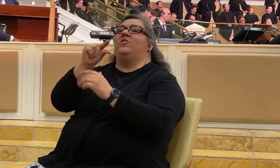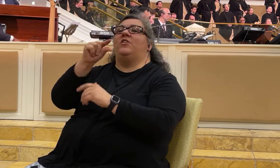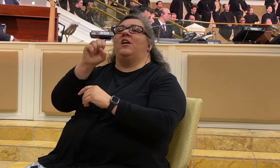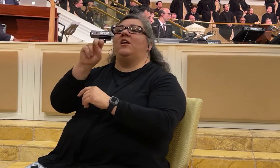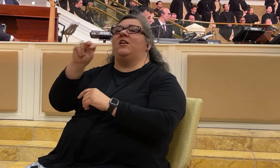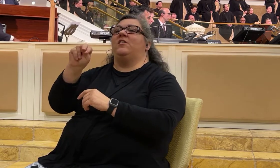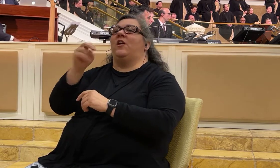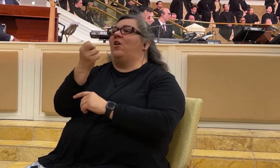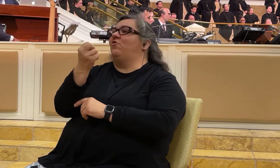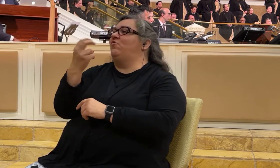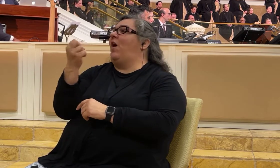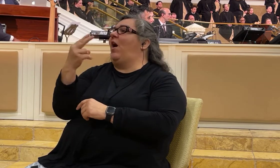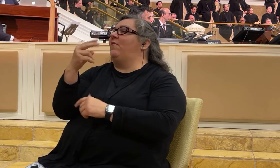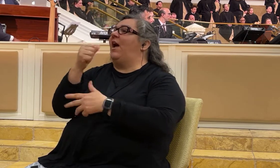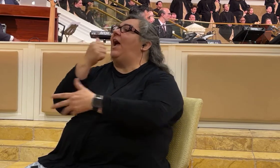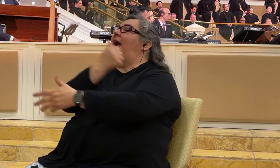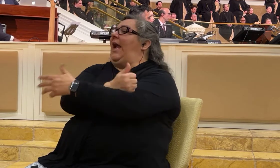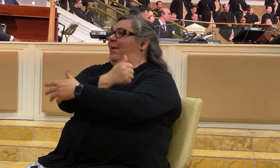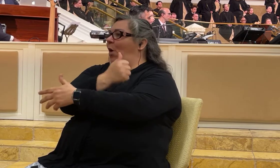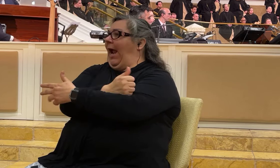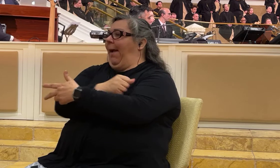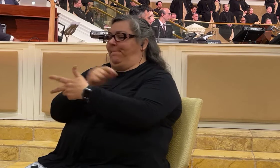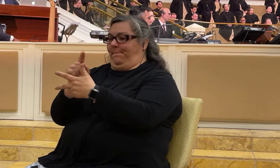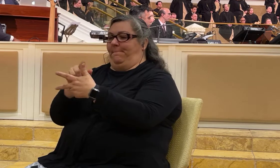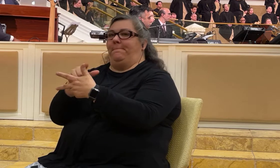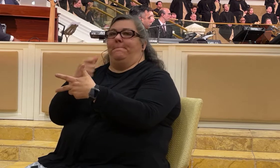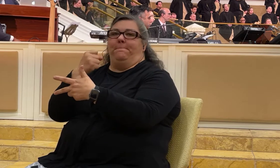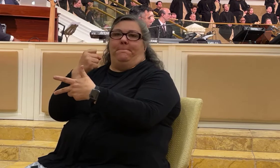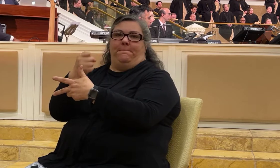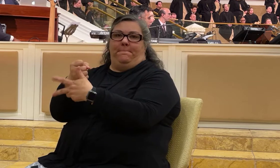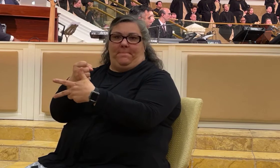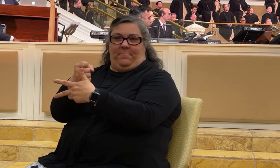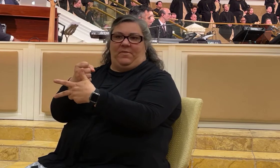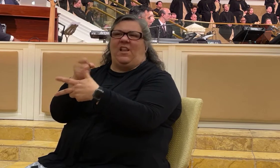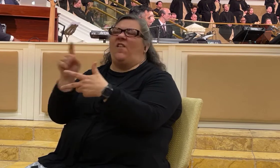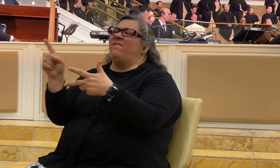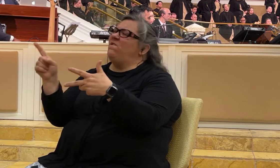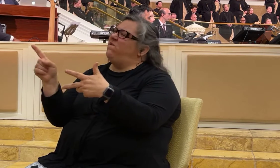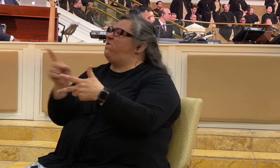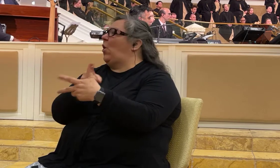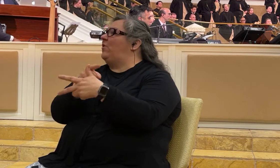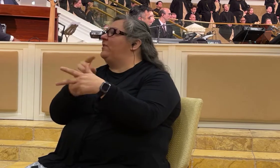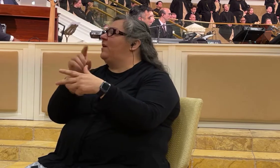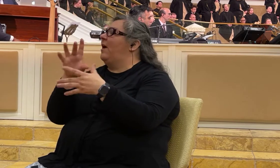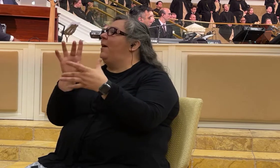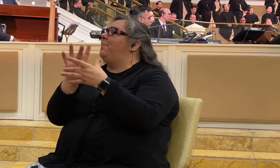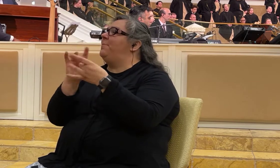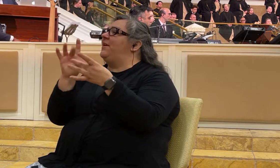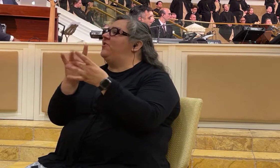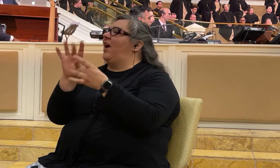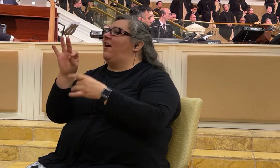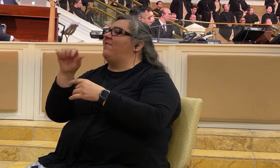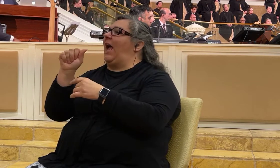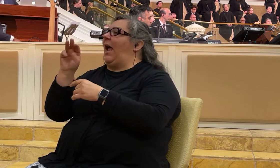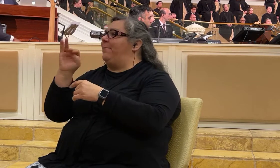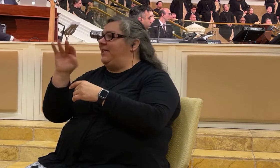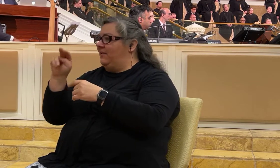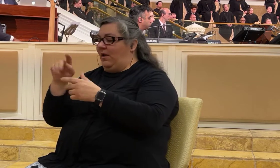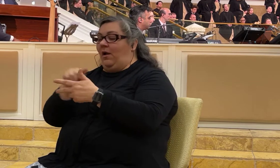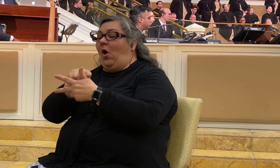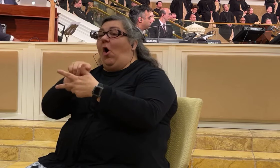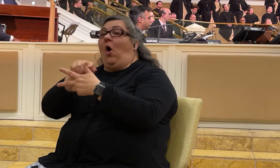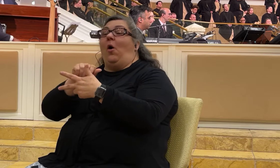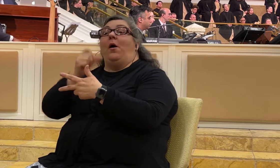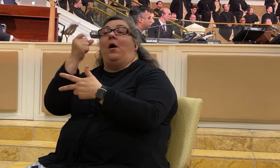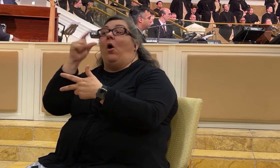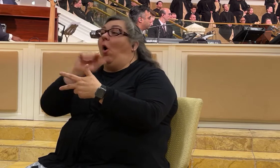You have to turn there. This is also the first mention in these famines. All three of them